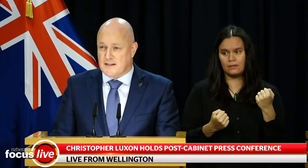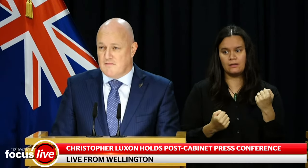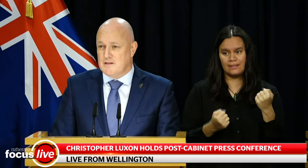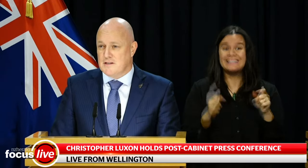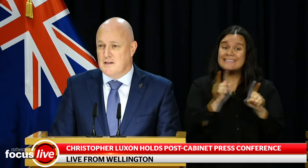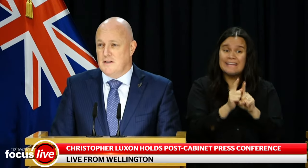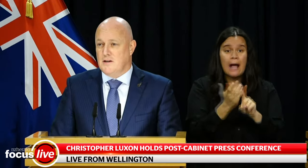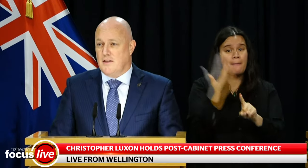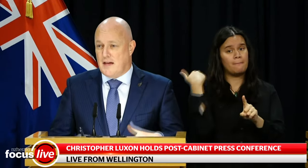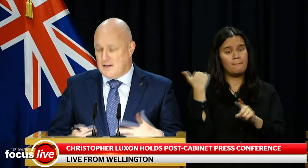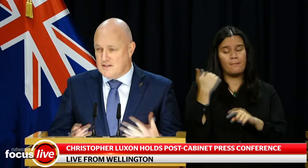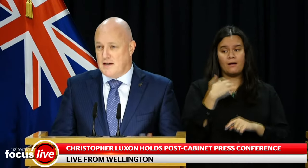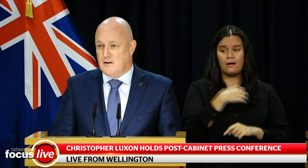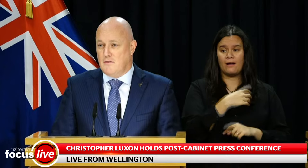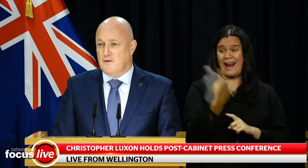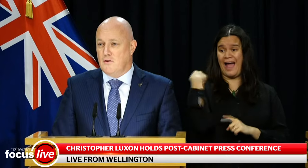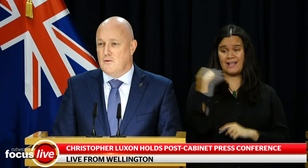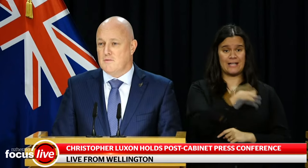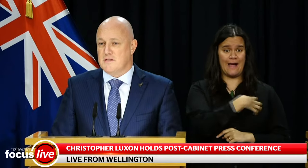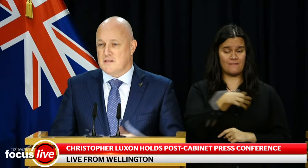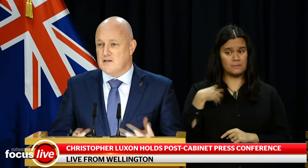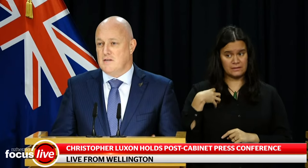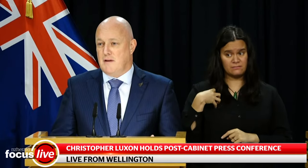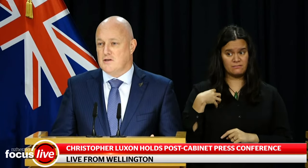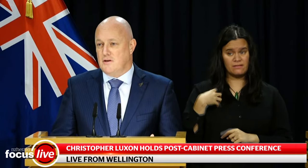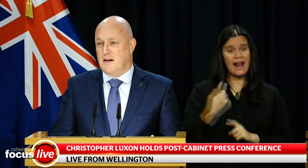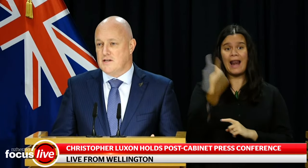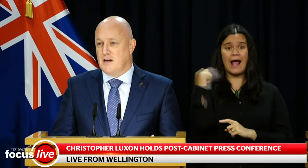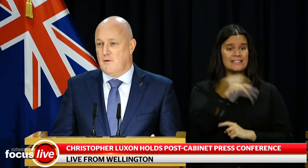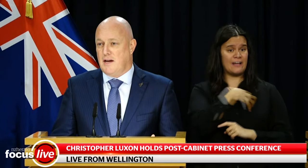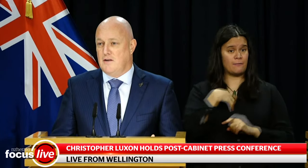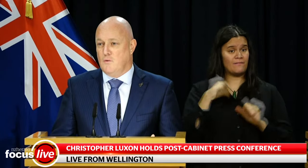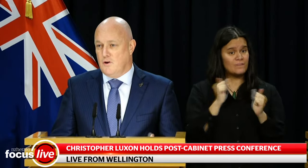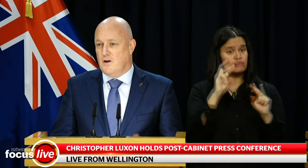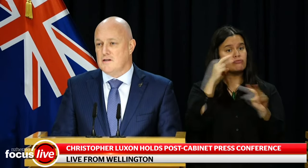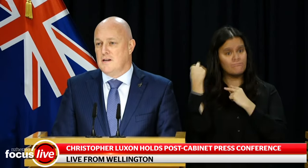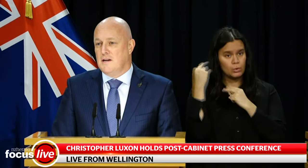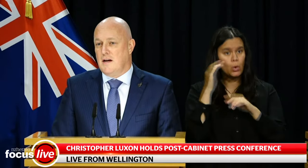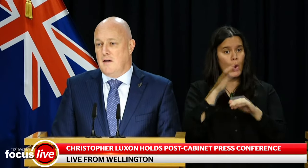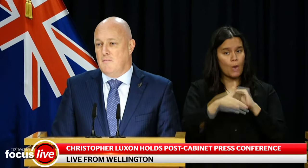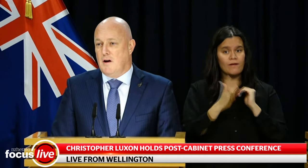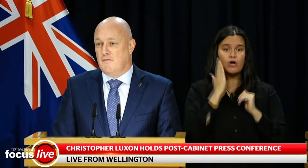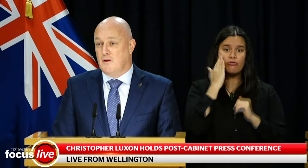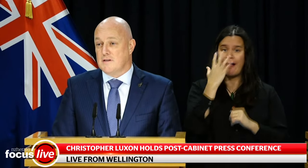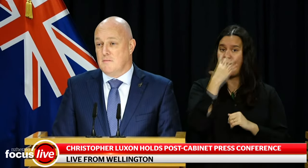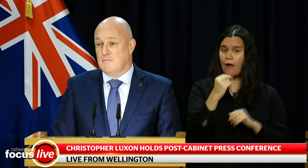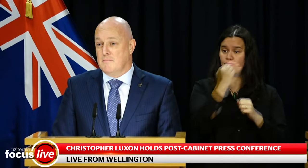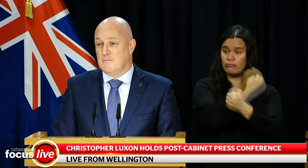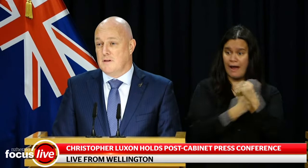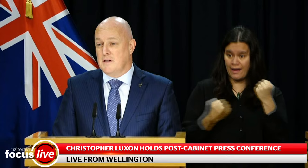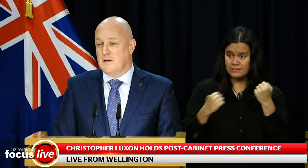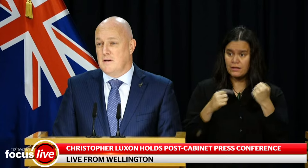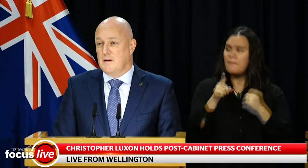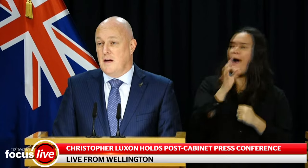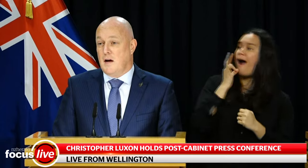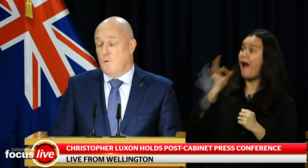the previous government, you know, they had undertaken a review. There was a discussion about should it actually go ahead or not.